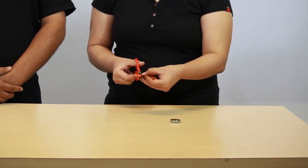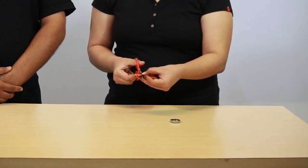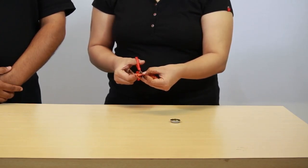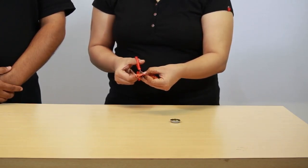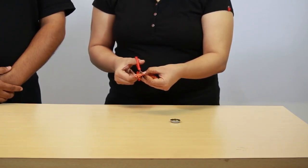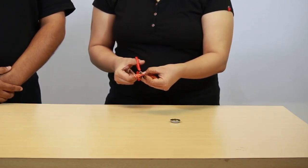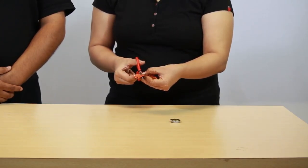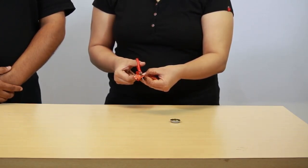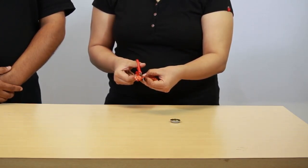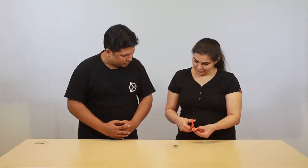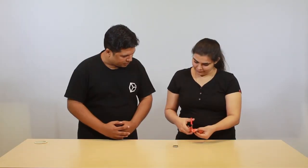Cut it